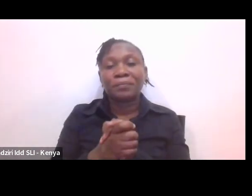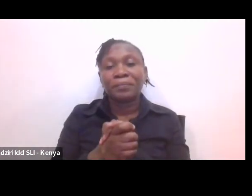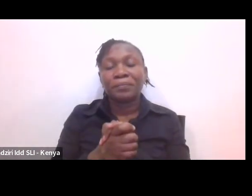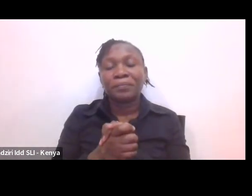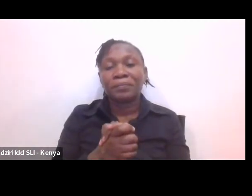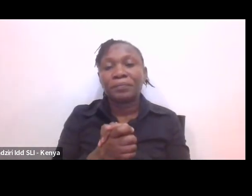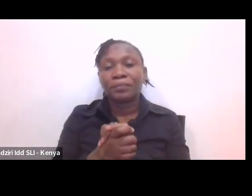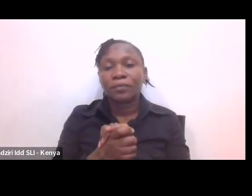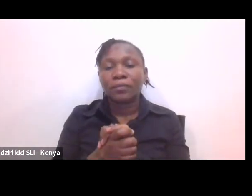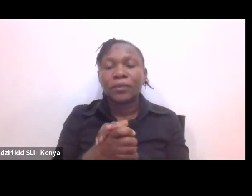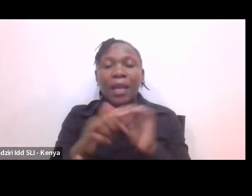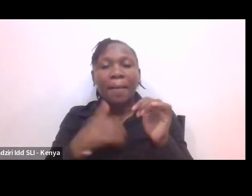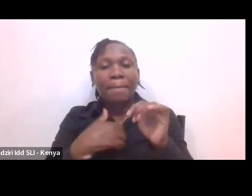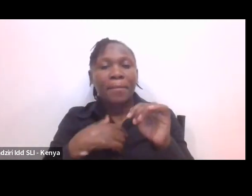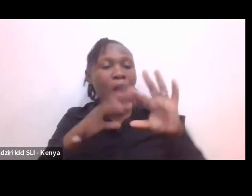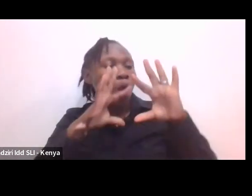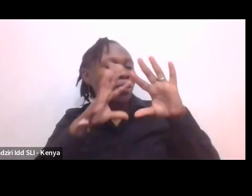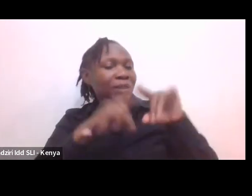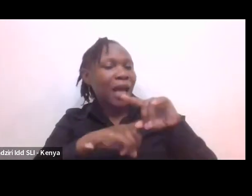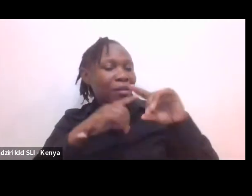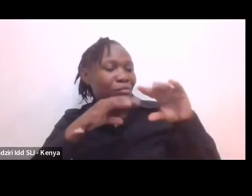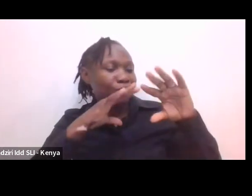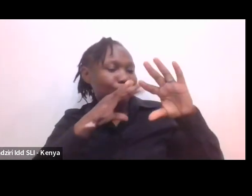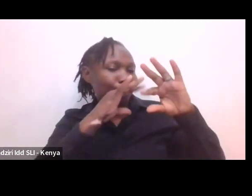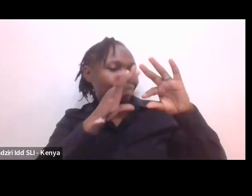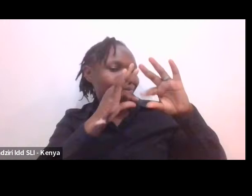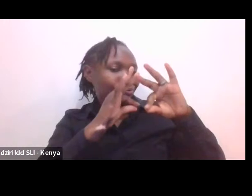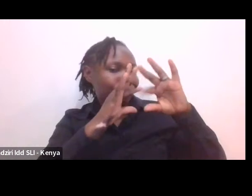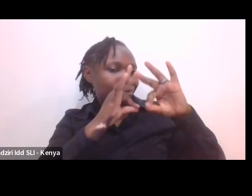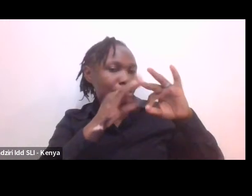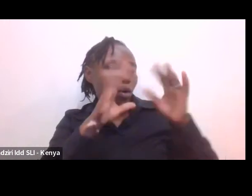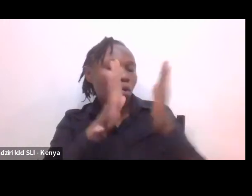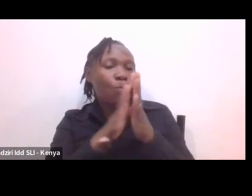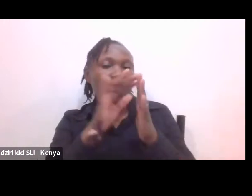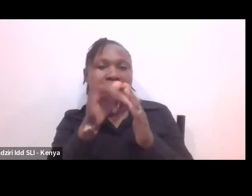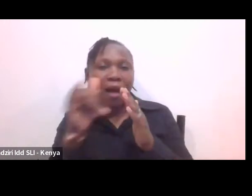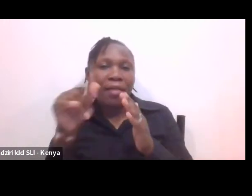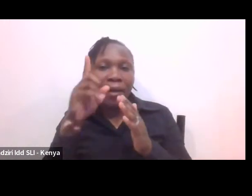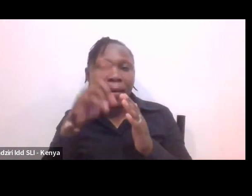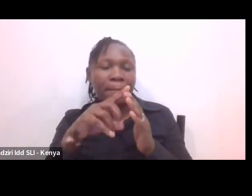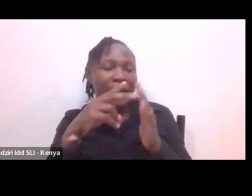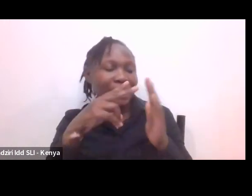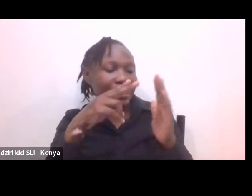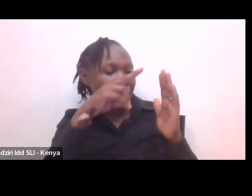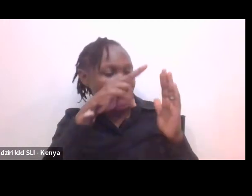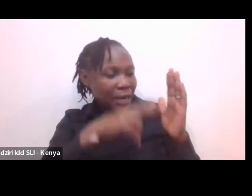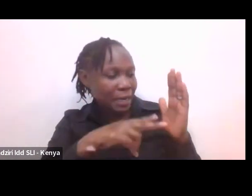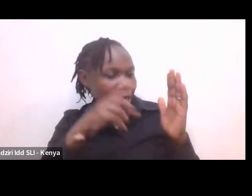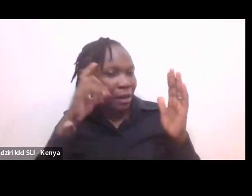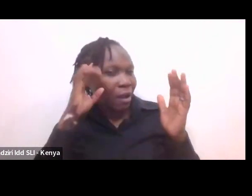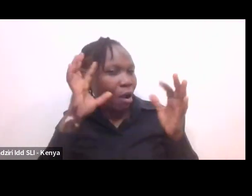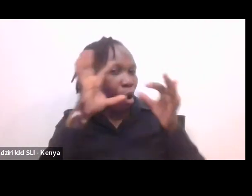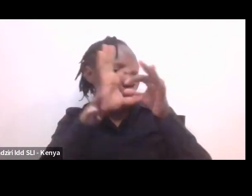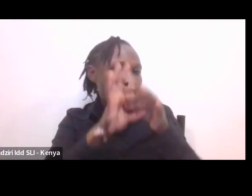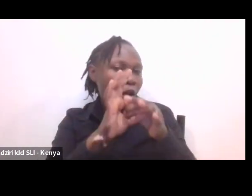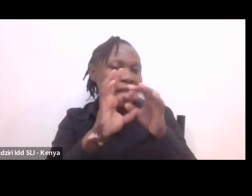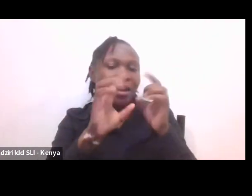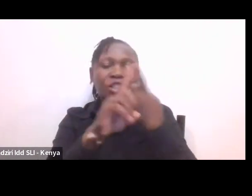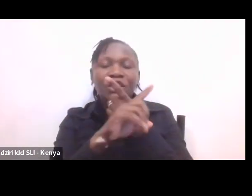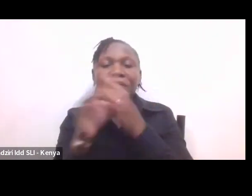when I play with others, they have to read and connect in two very different